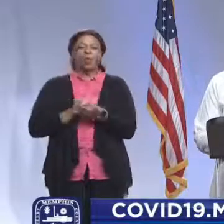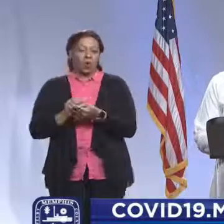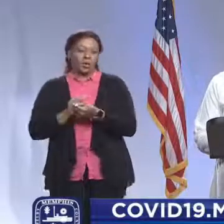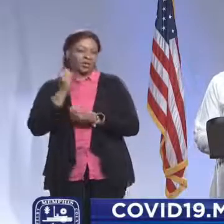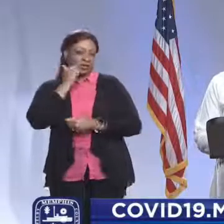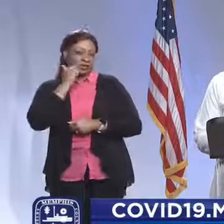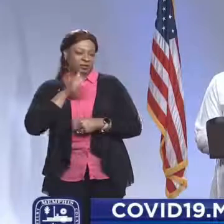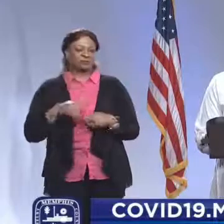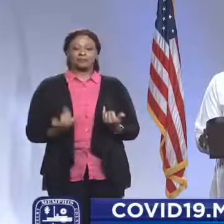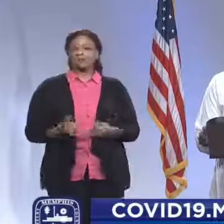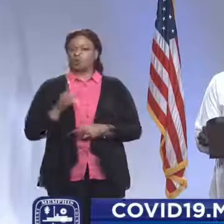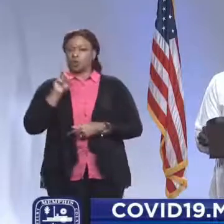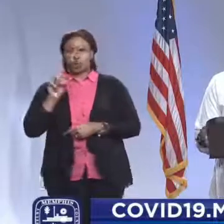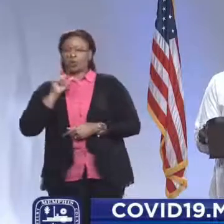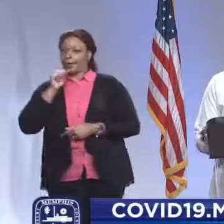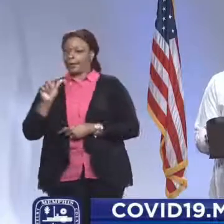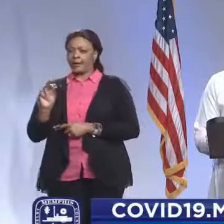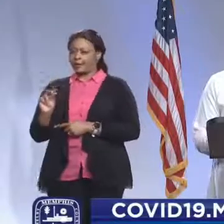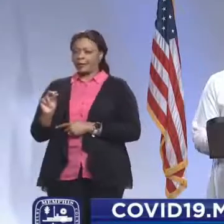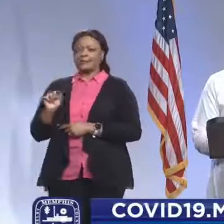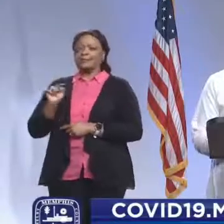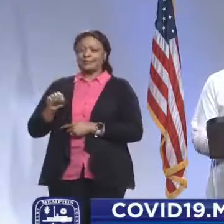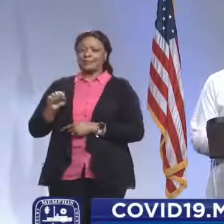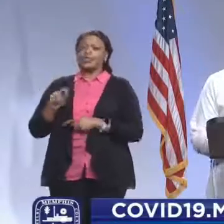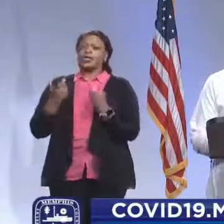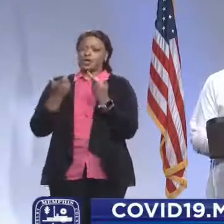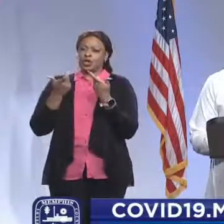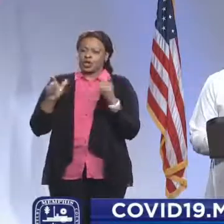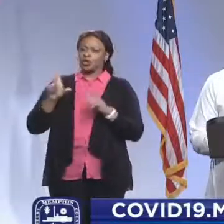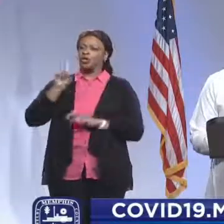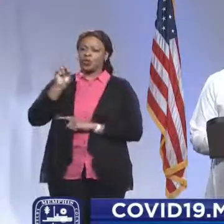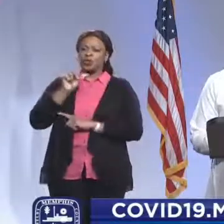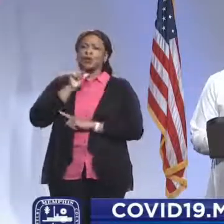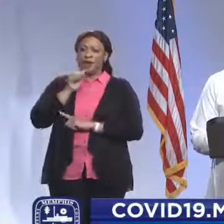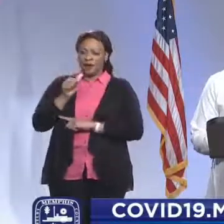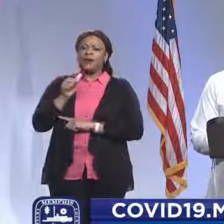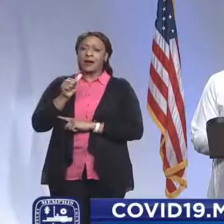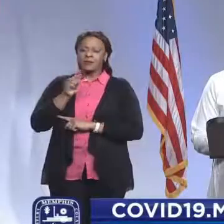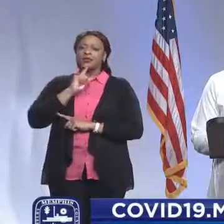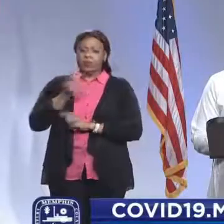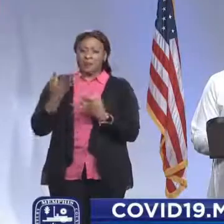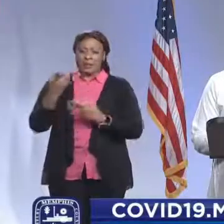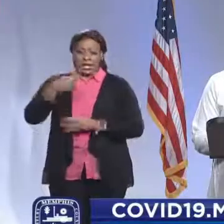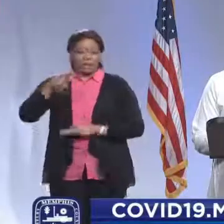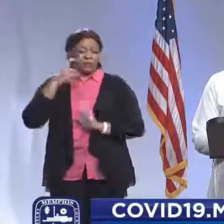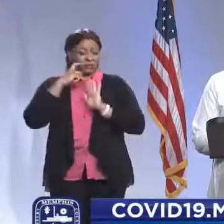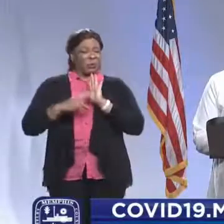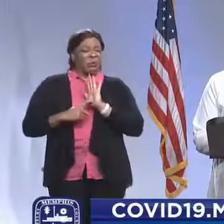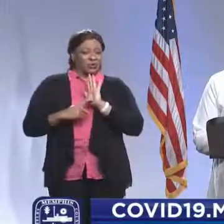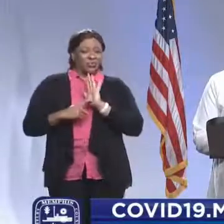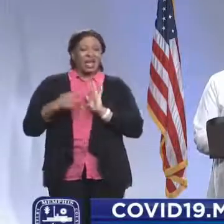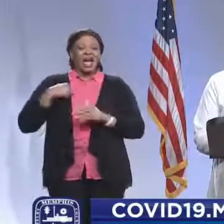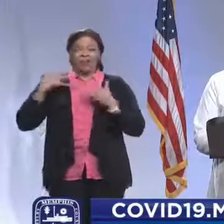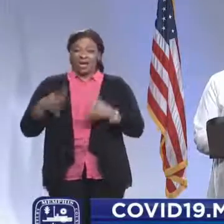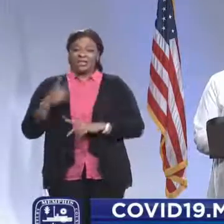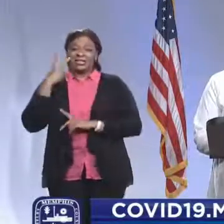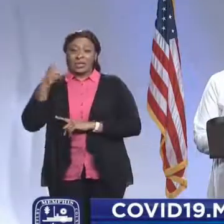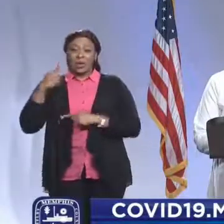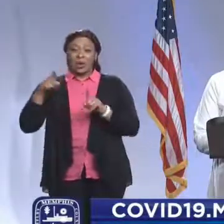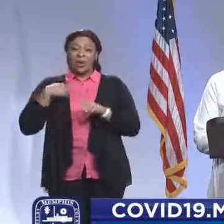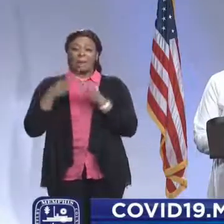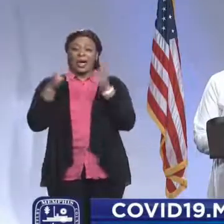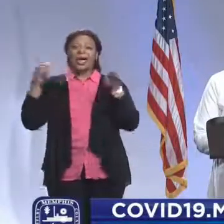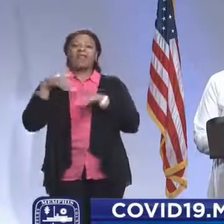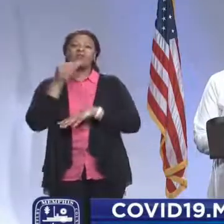Let's talk about some don'ts. And these are the major don'ts that I'm quite sure that many of you have seen, that I have seen out while in the